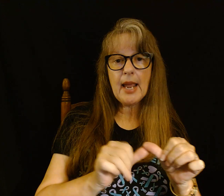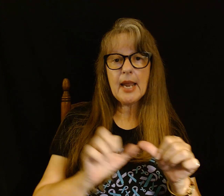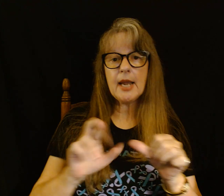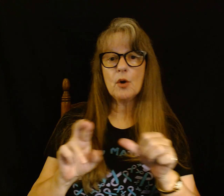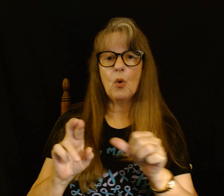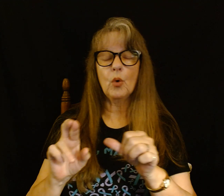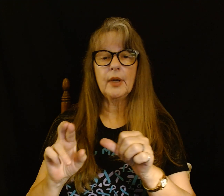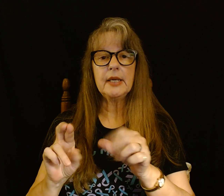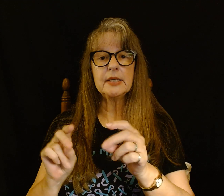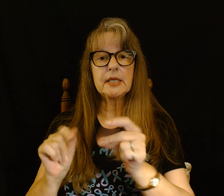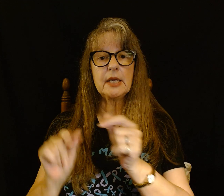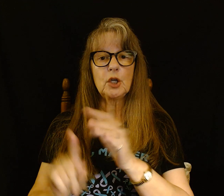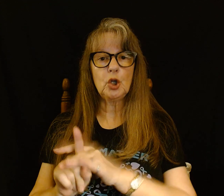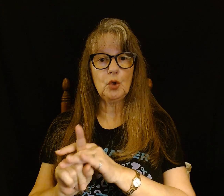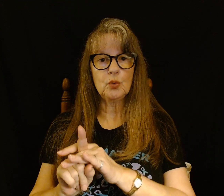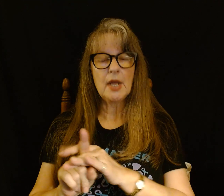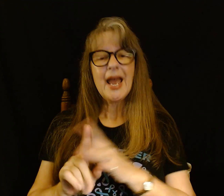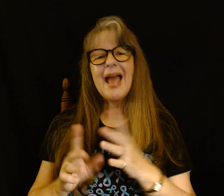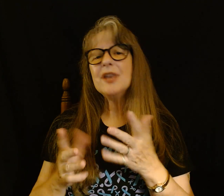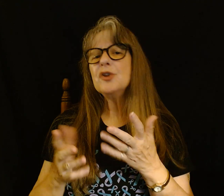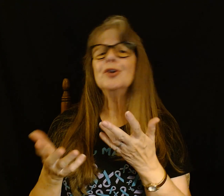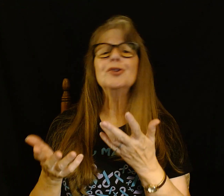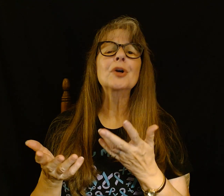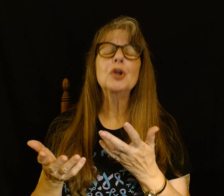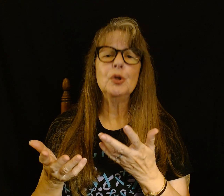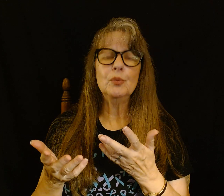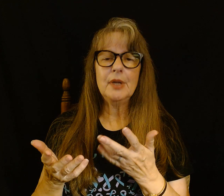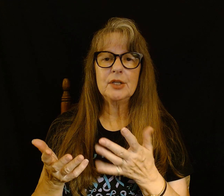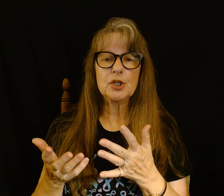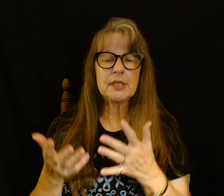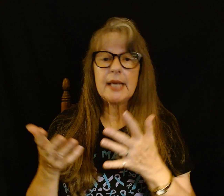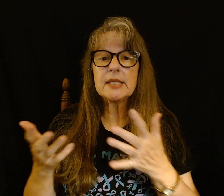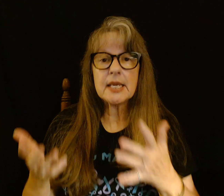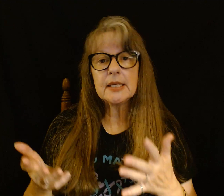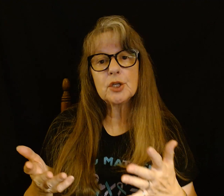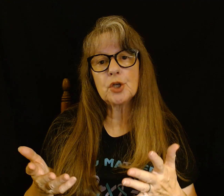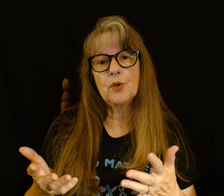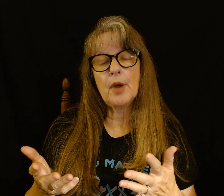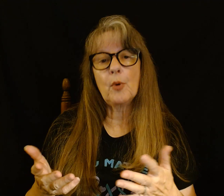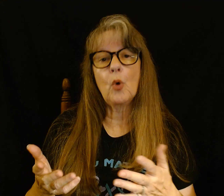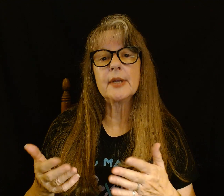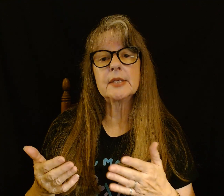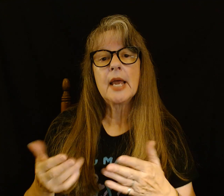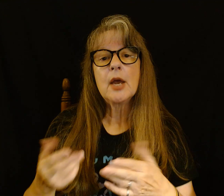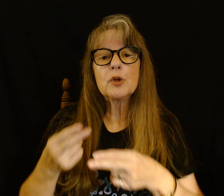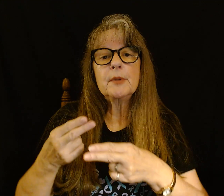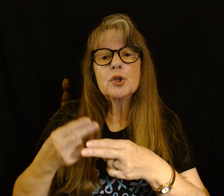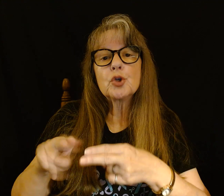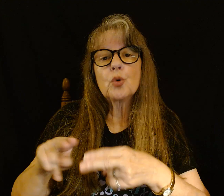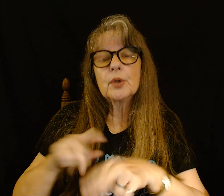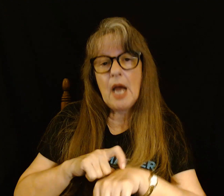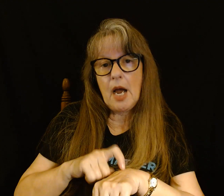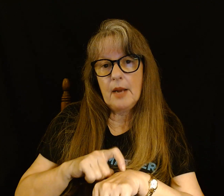pain or is it acute. And you could do acute. It's just like suddenly showed up, or it's been a short time,